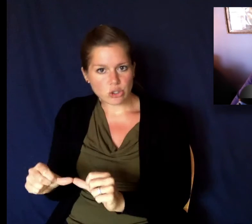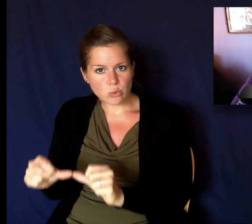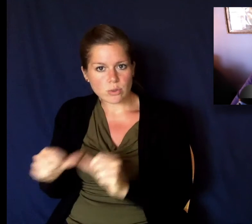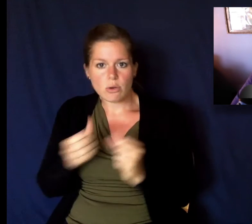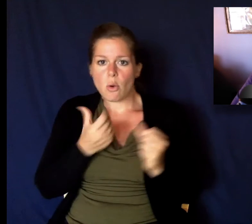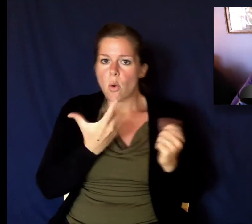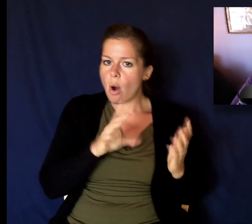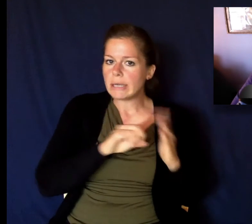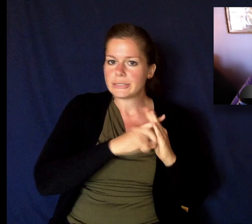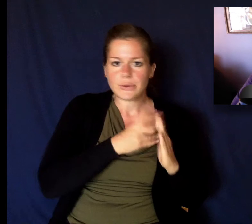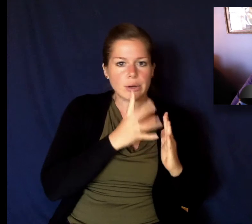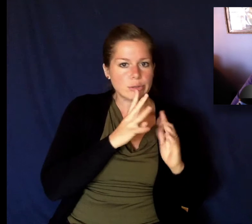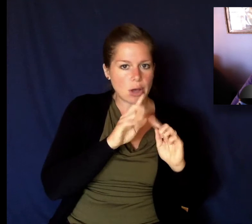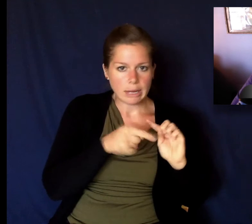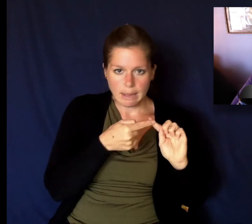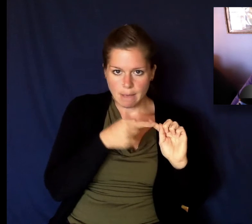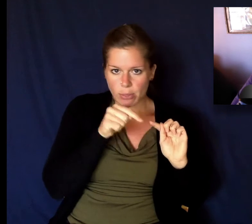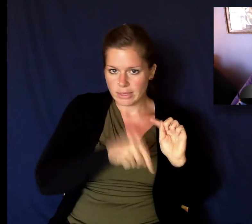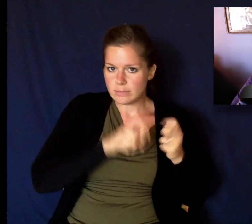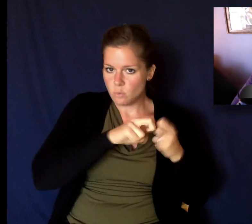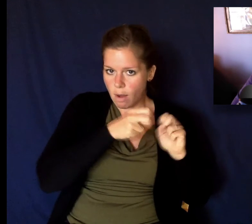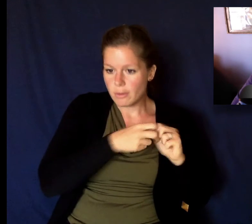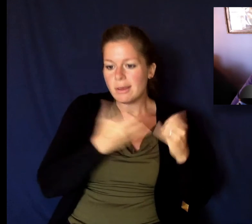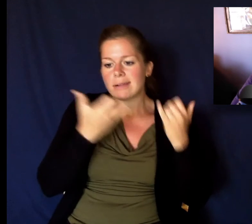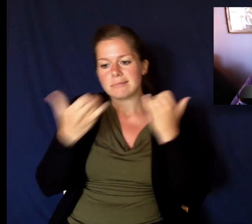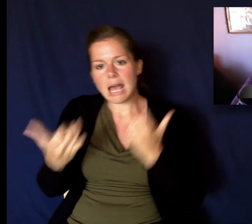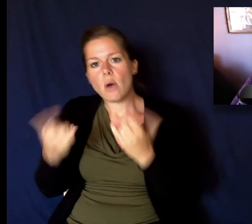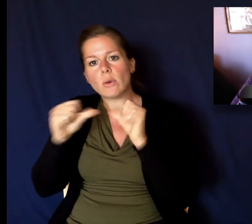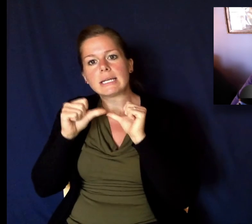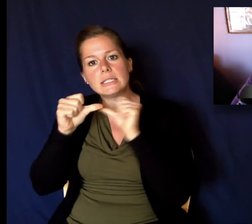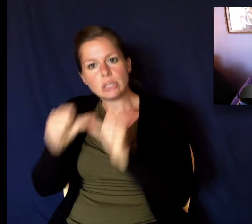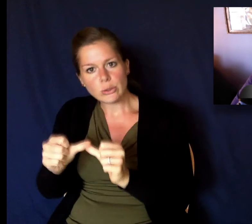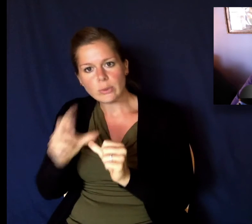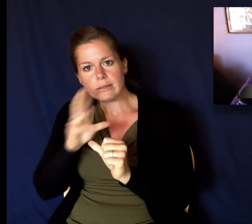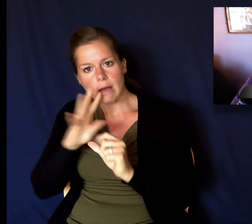Lord. The temple system, the religious